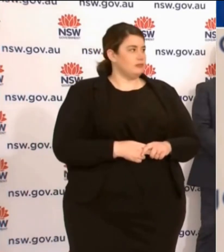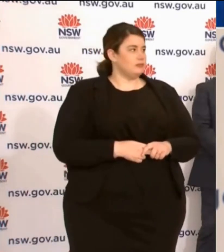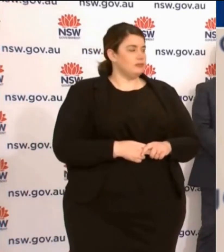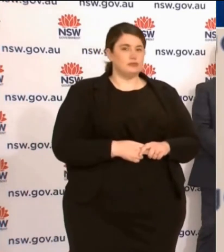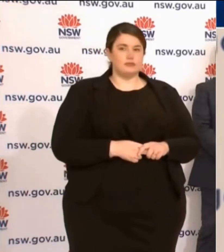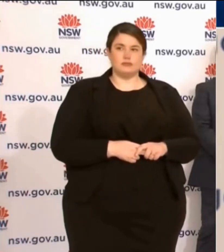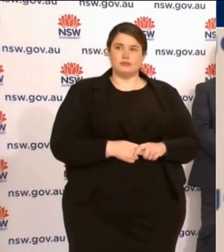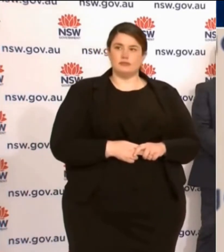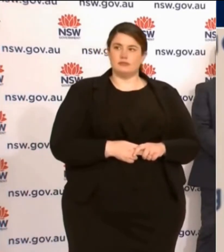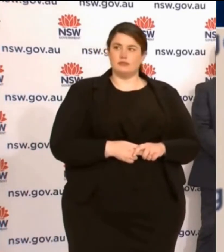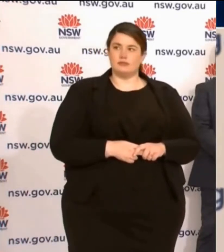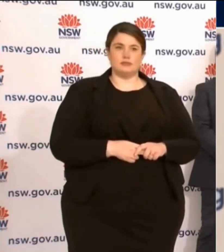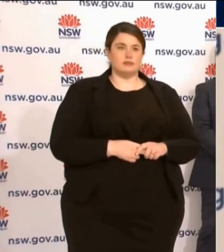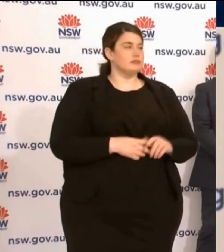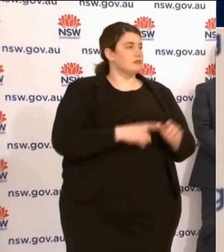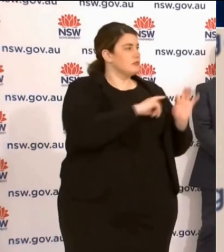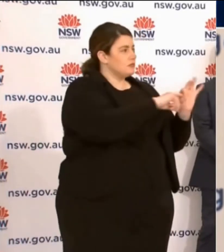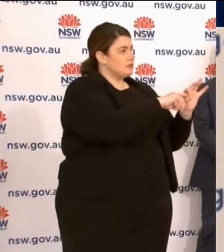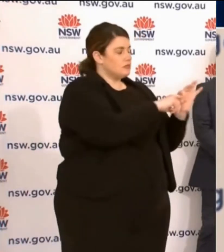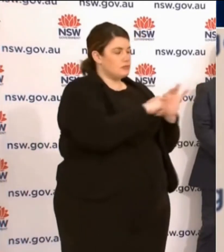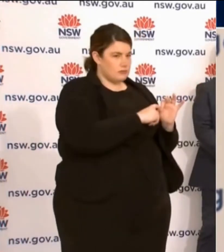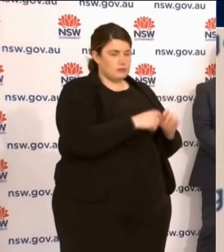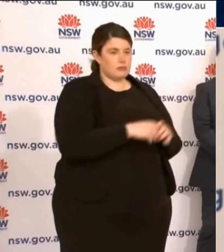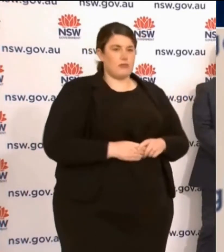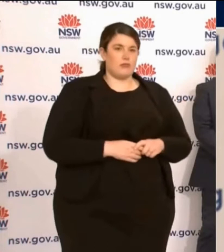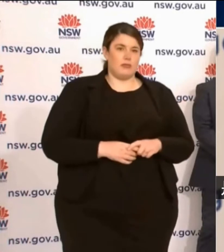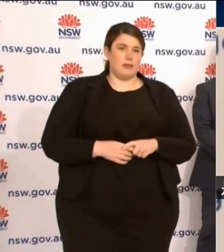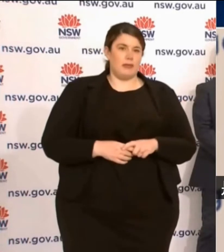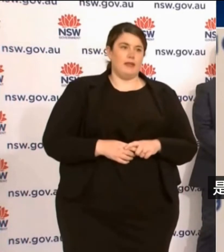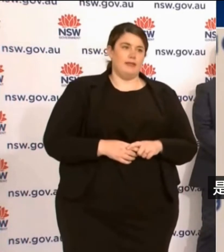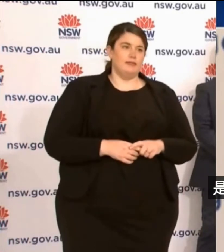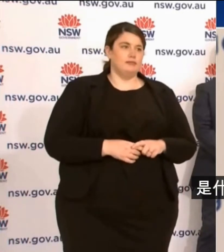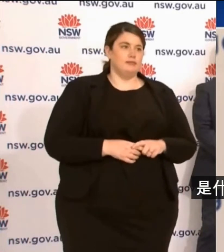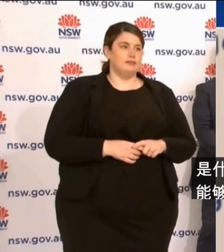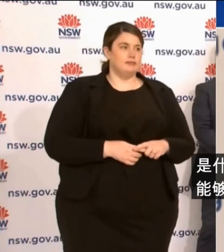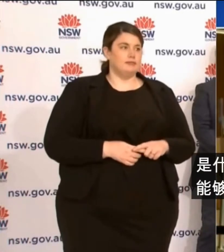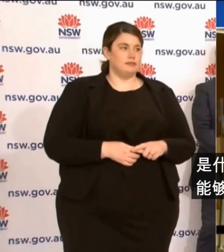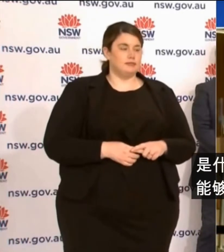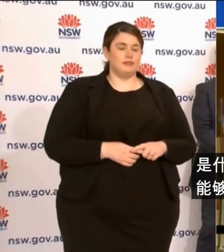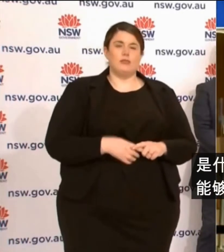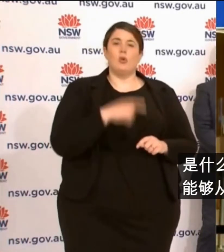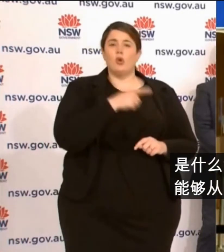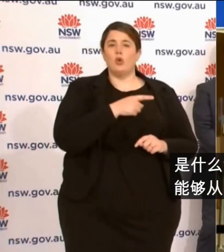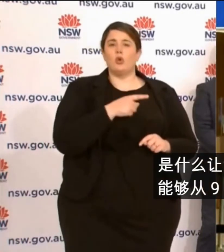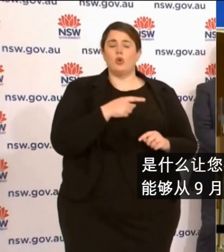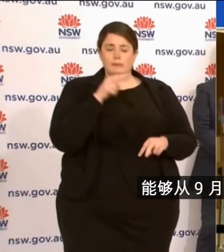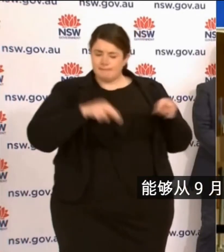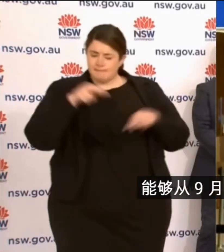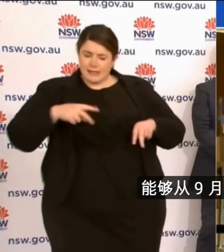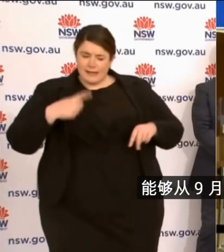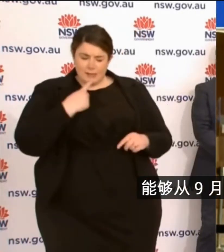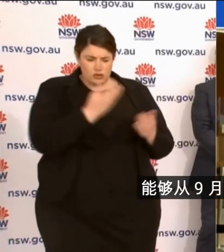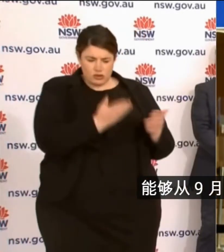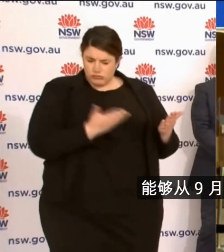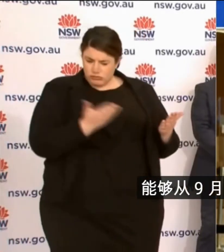Based on Dr. Chant, from a health perspective, what gave you the confidence to be able to tick off on these changes from